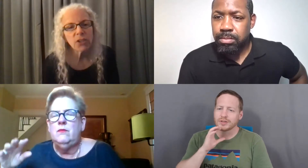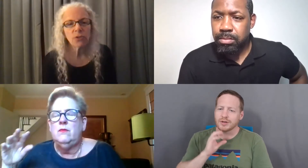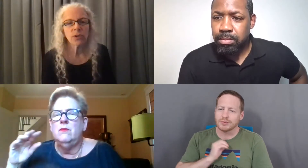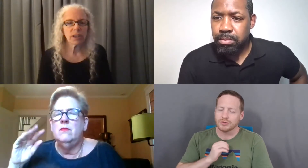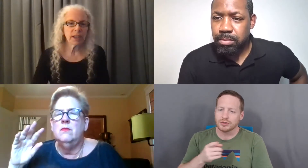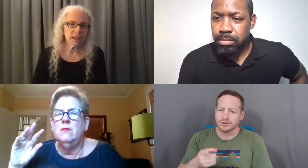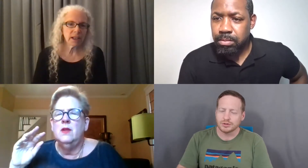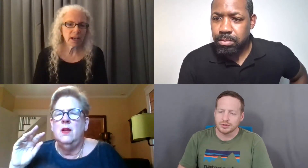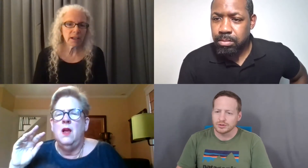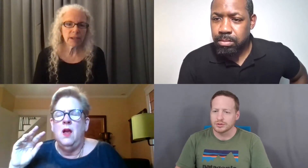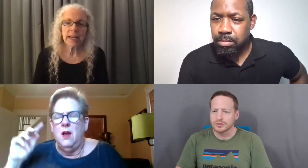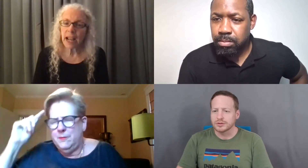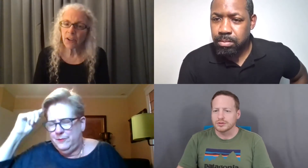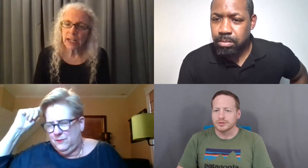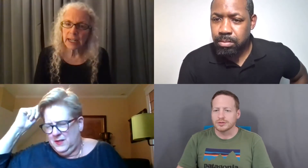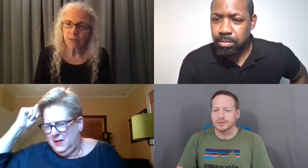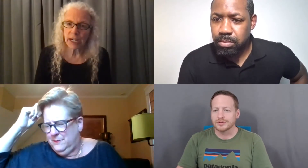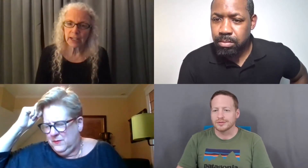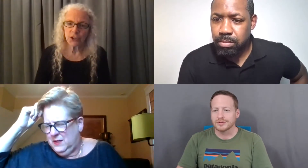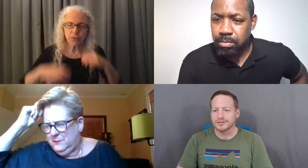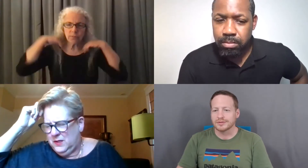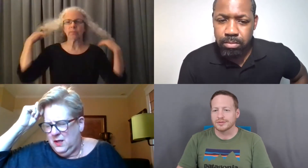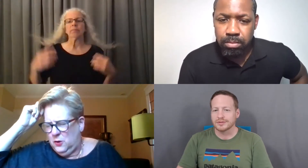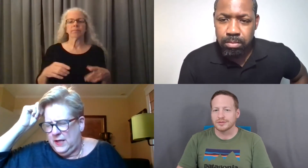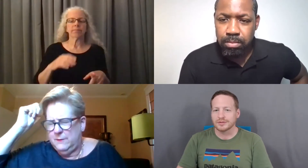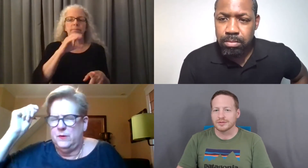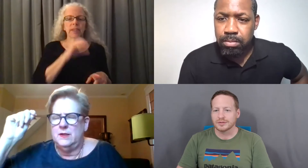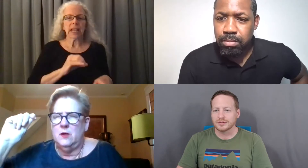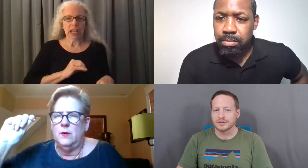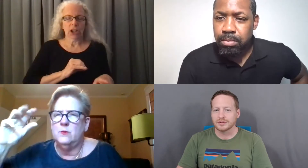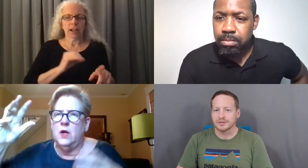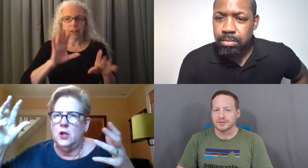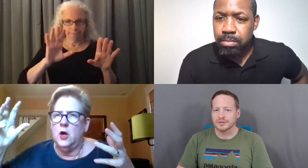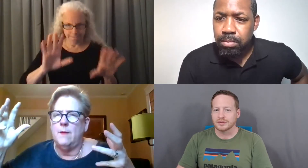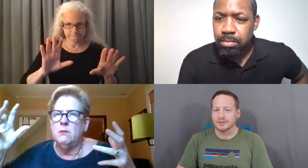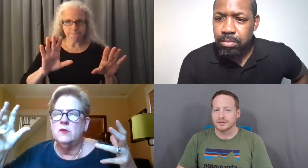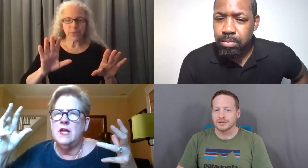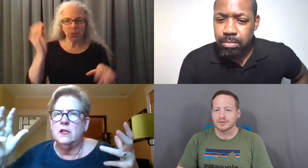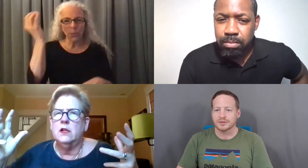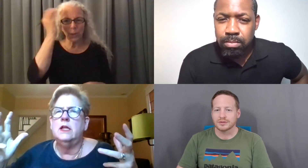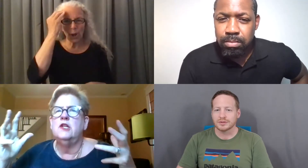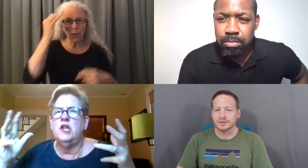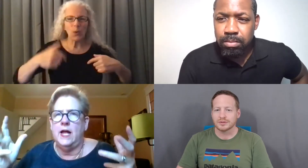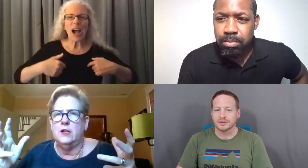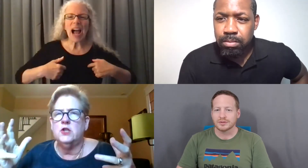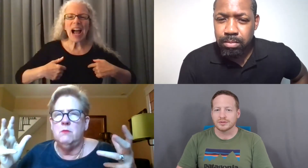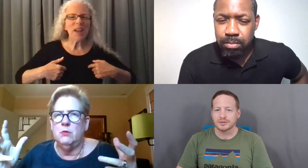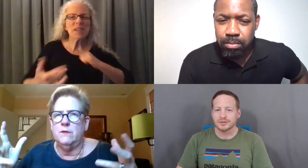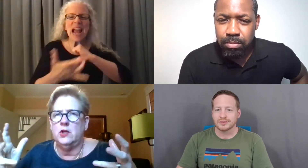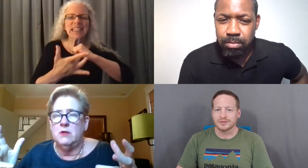you. And Caroline, I recognize you. Okay, so as we all know, I'm the most technically challenged member of the